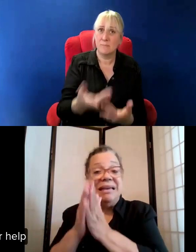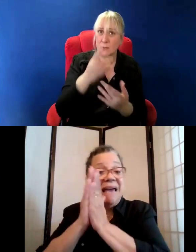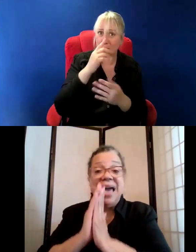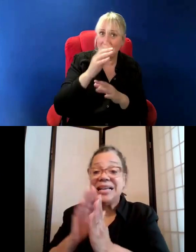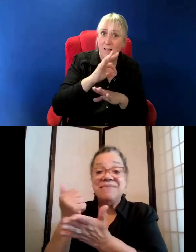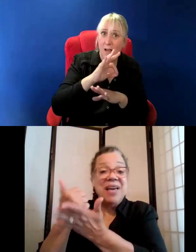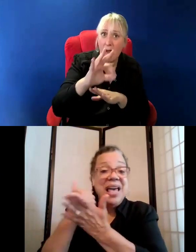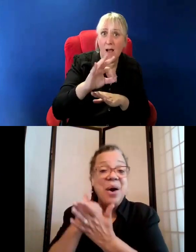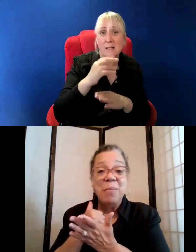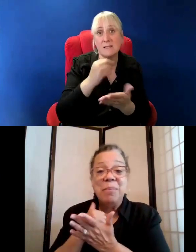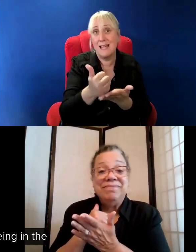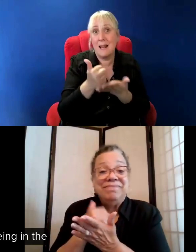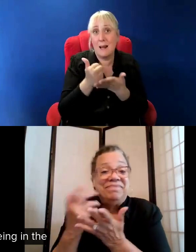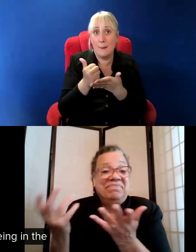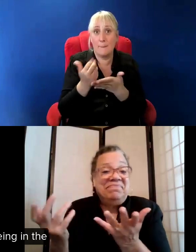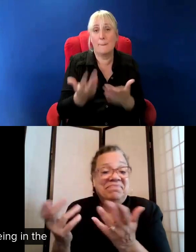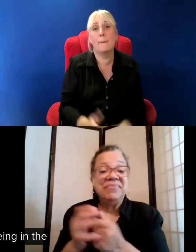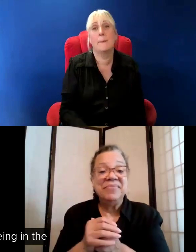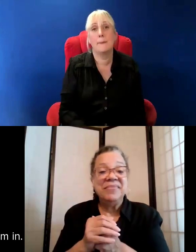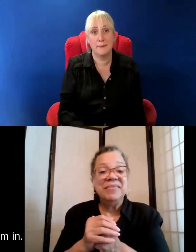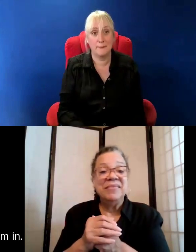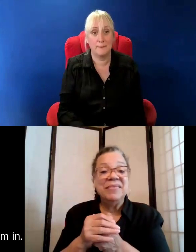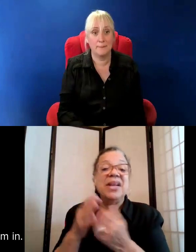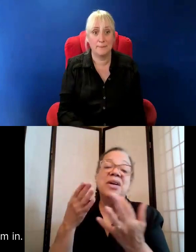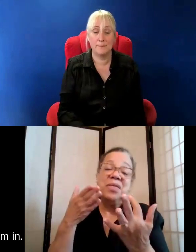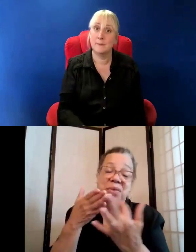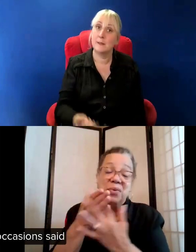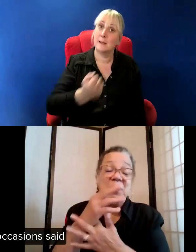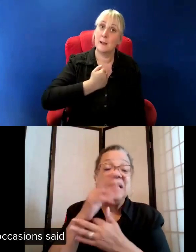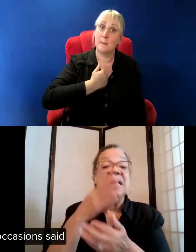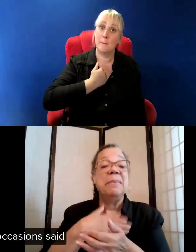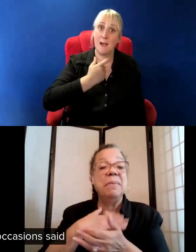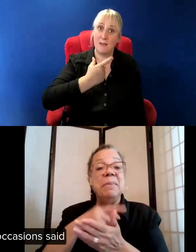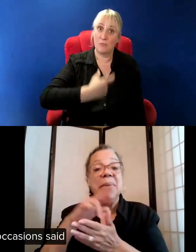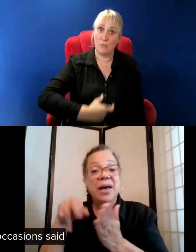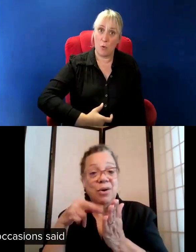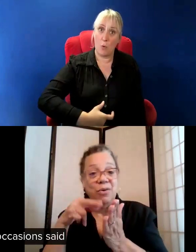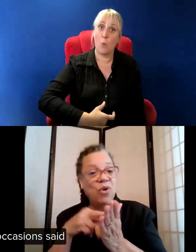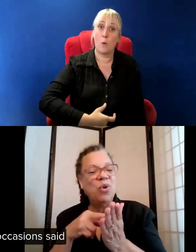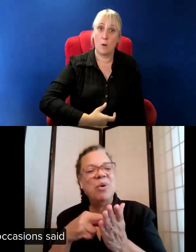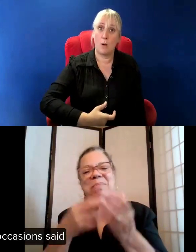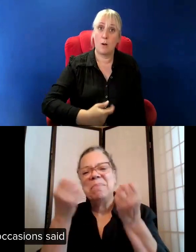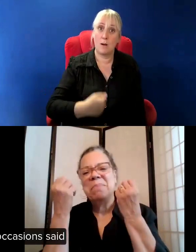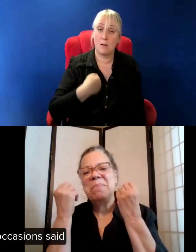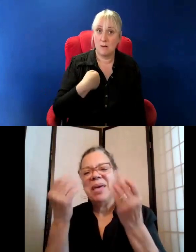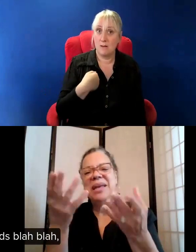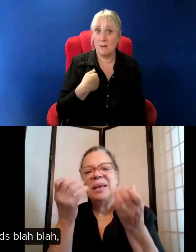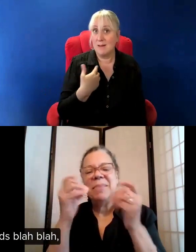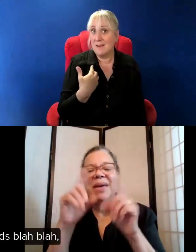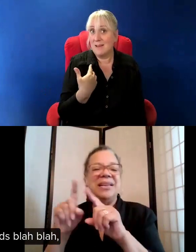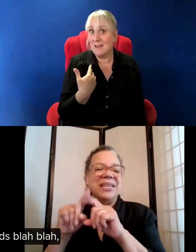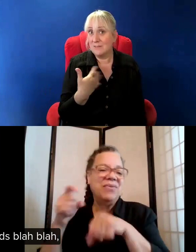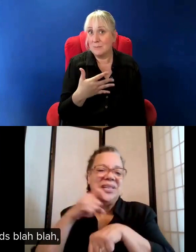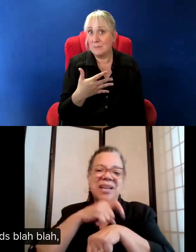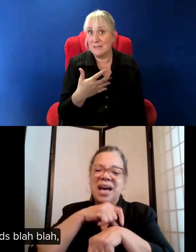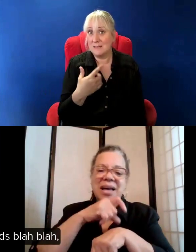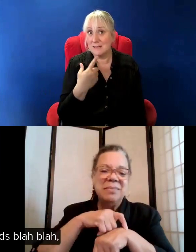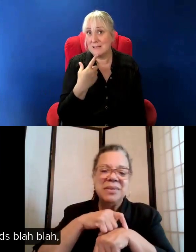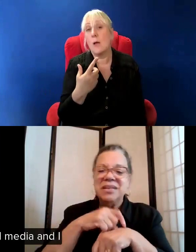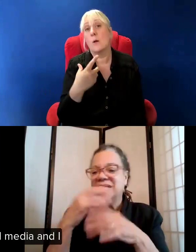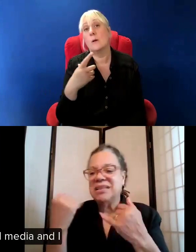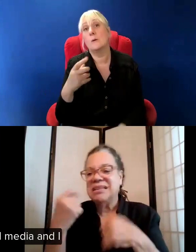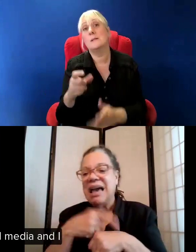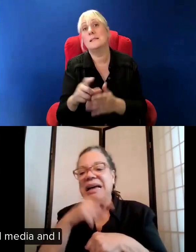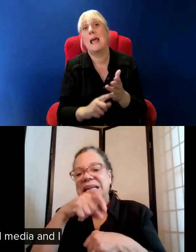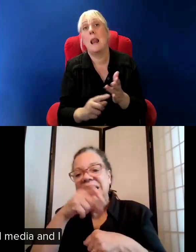help. I've through being in the role I'm in, I've on many occasions said the DLO needs blah